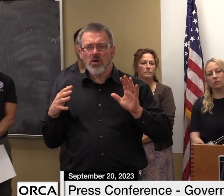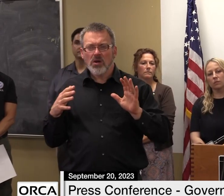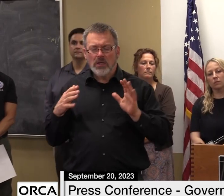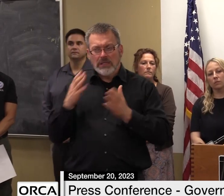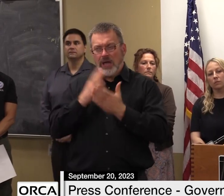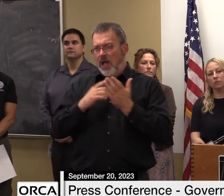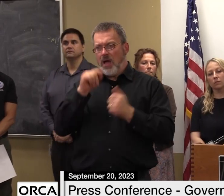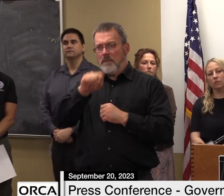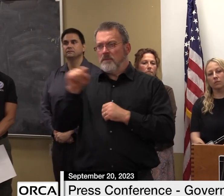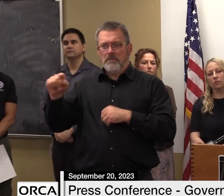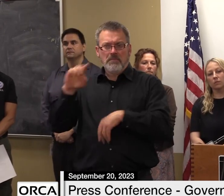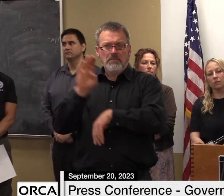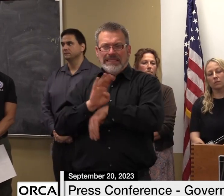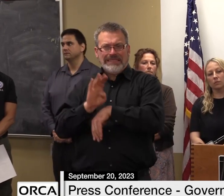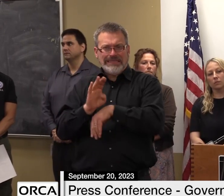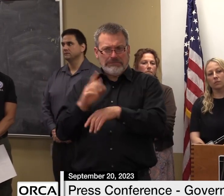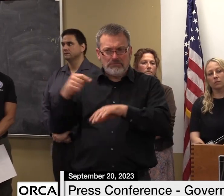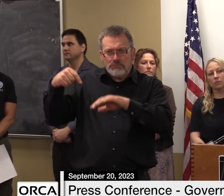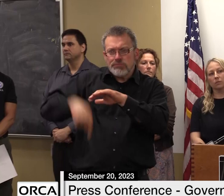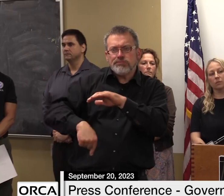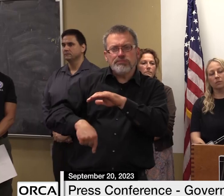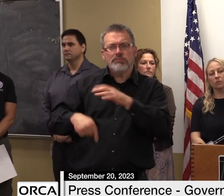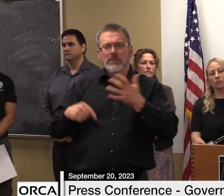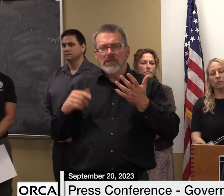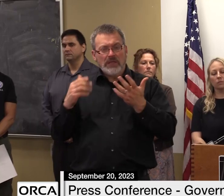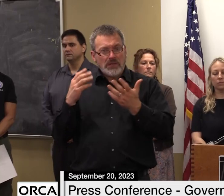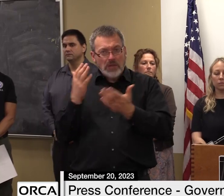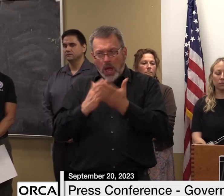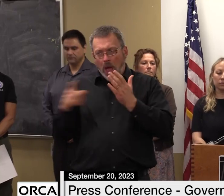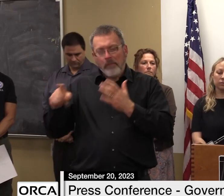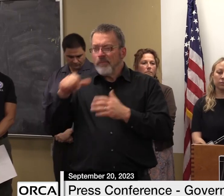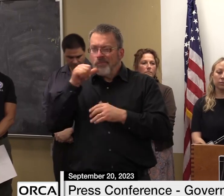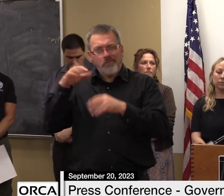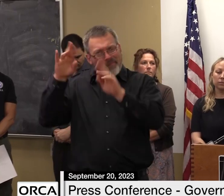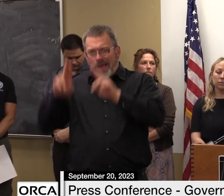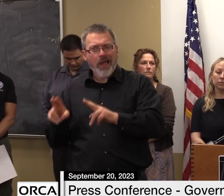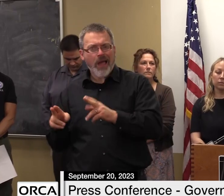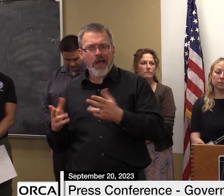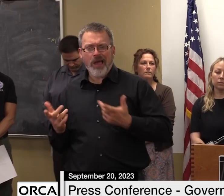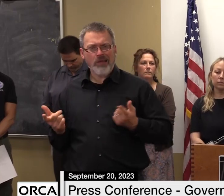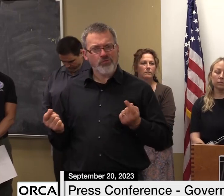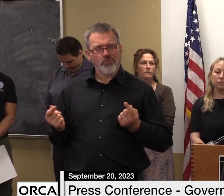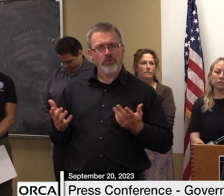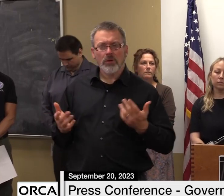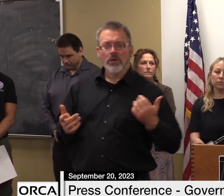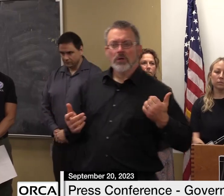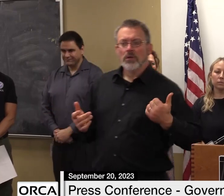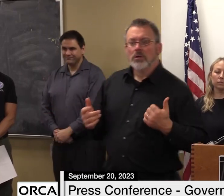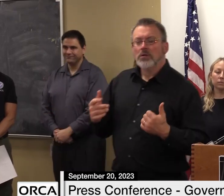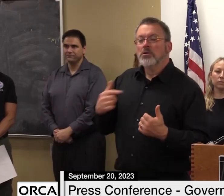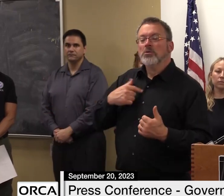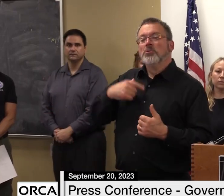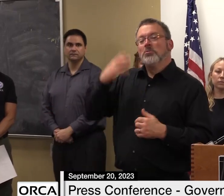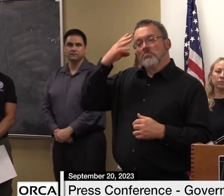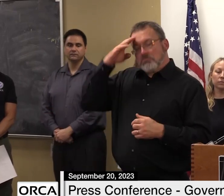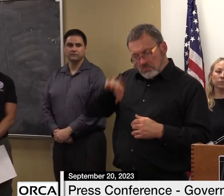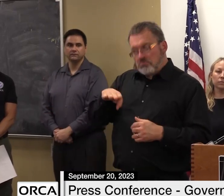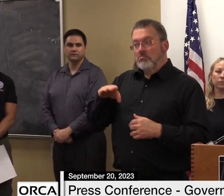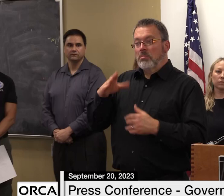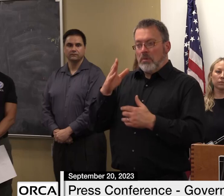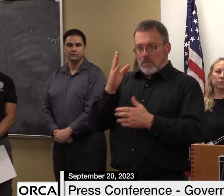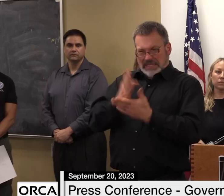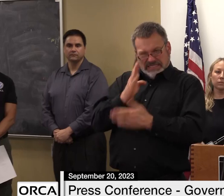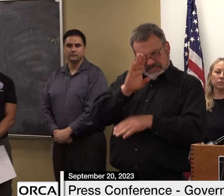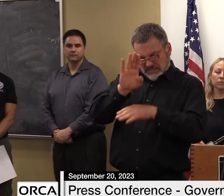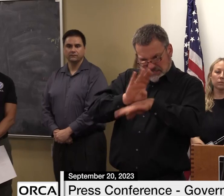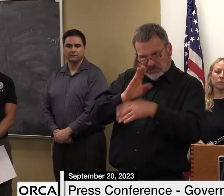not applying for assistance? We do expect that there are some businesses that are not applying. That could either mean that they're working on